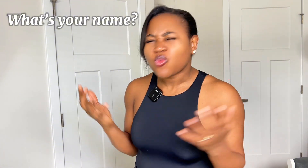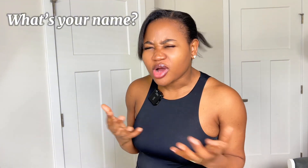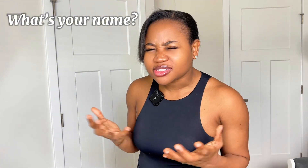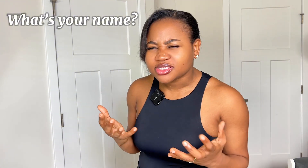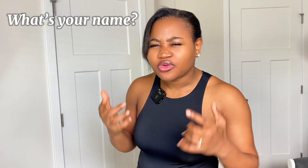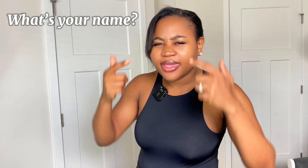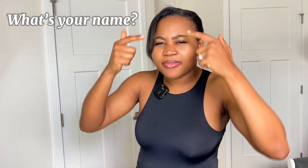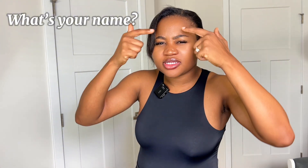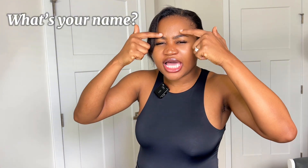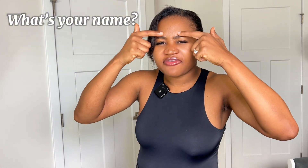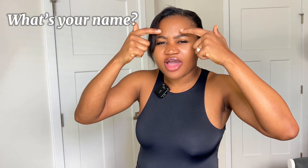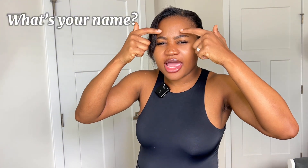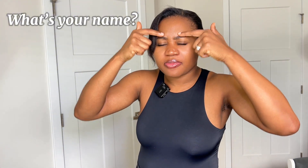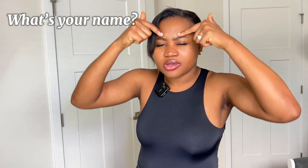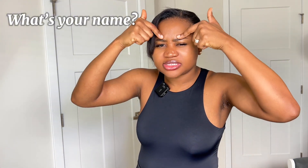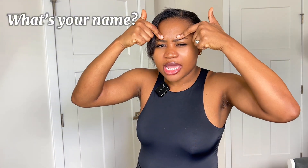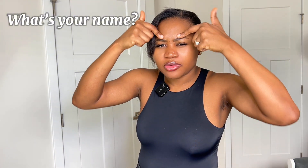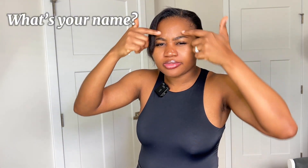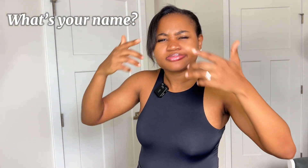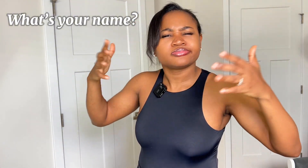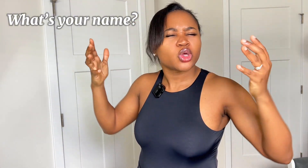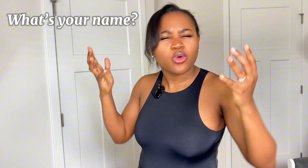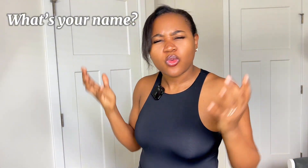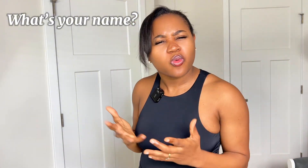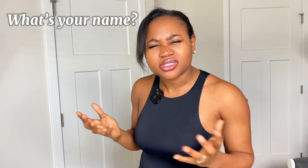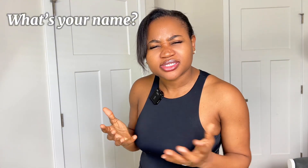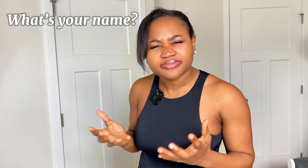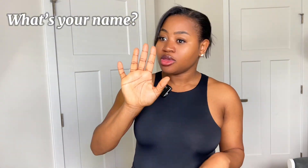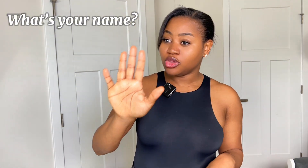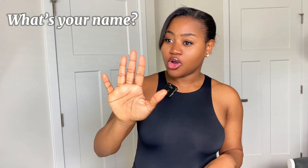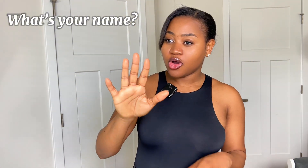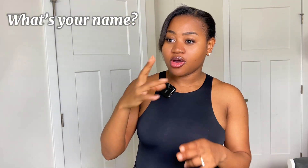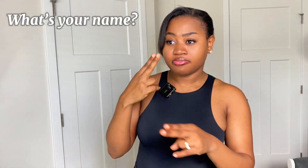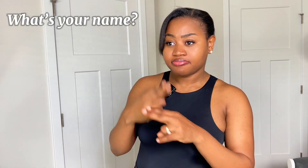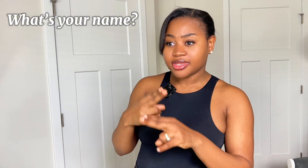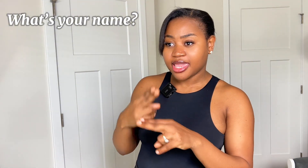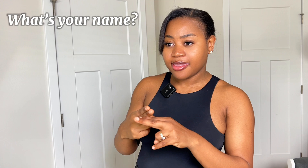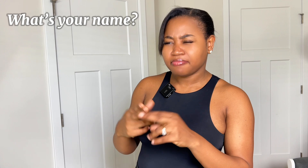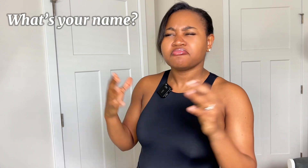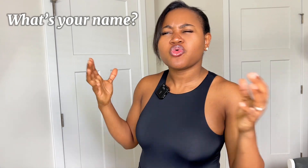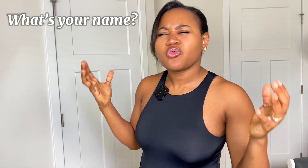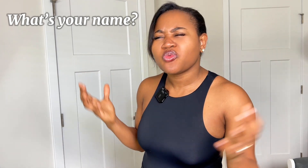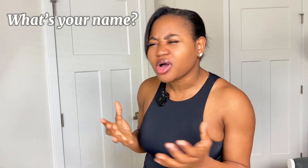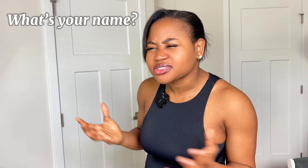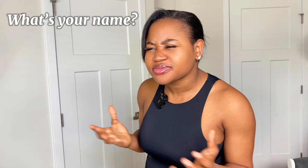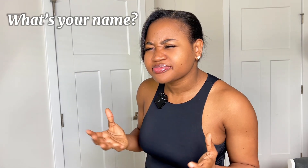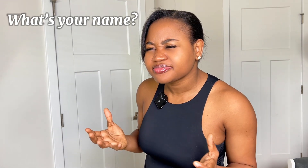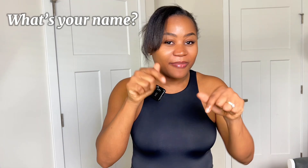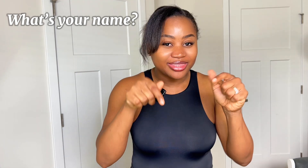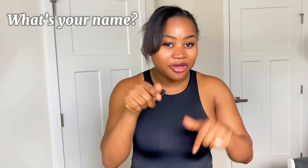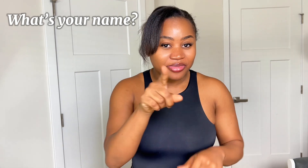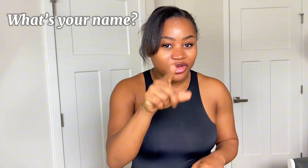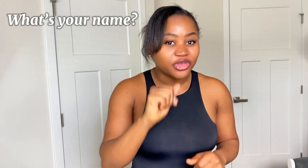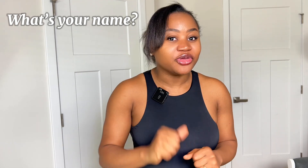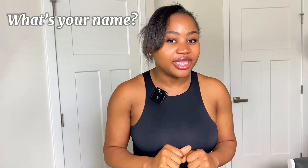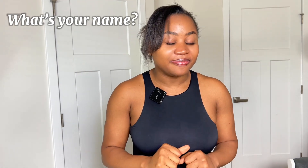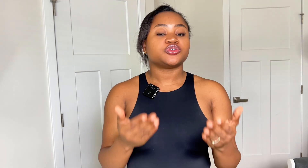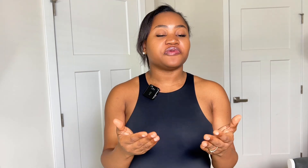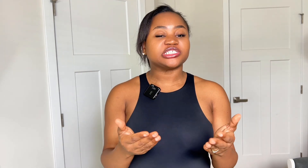What? Remember to have your eyebrows down. What? Your name. What? Comment down below your name. To respond